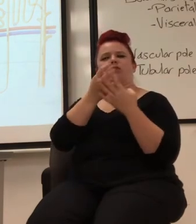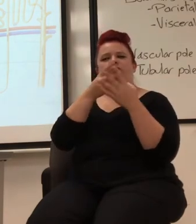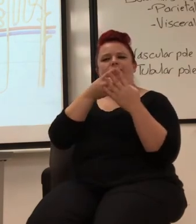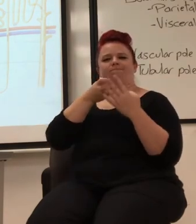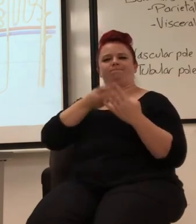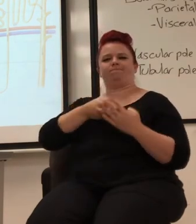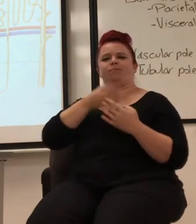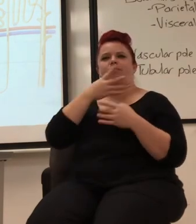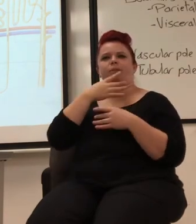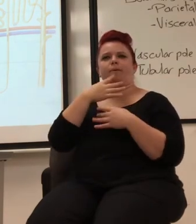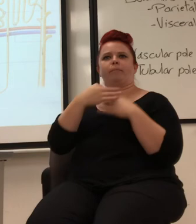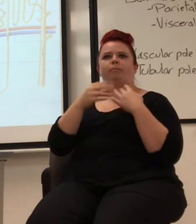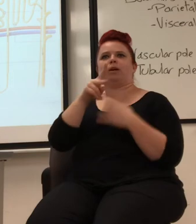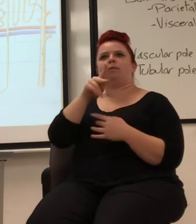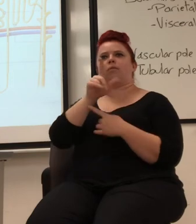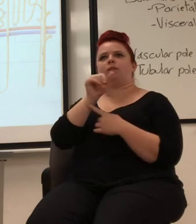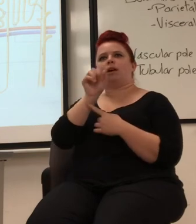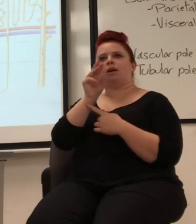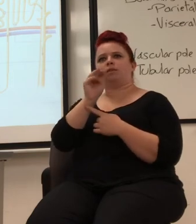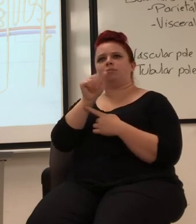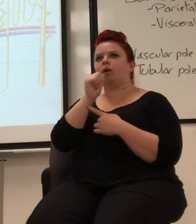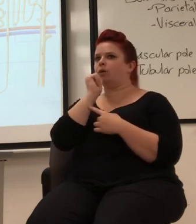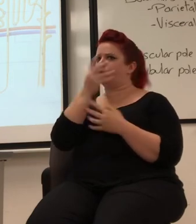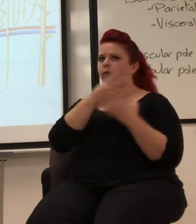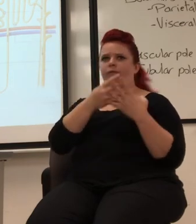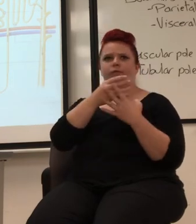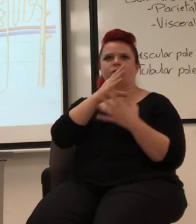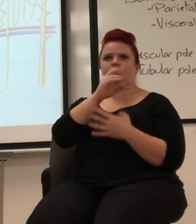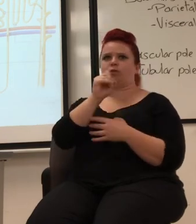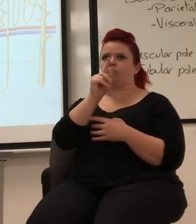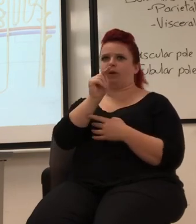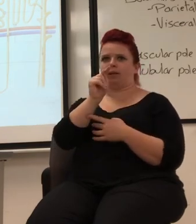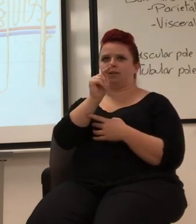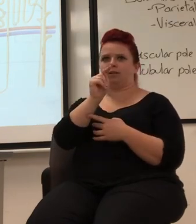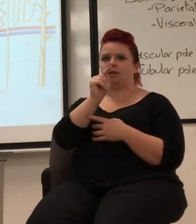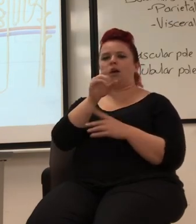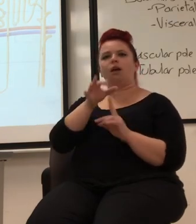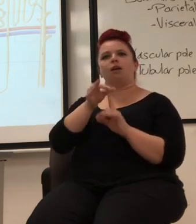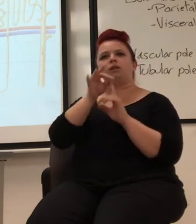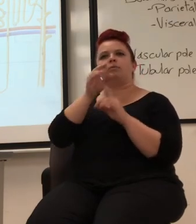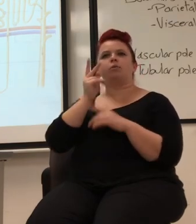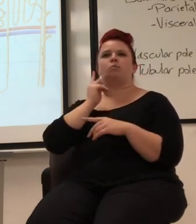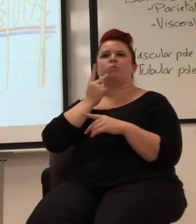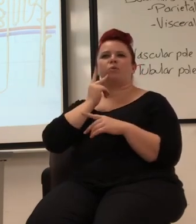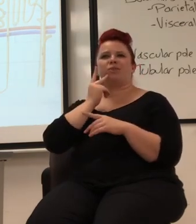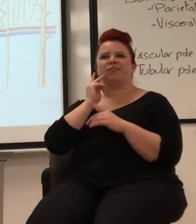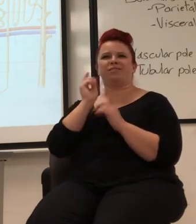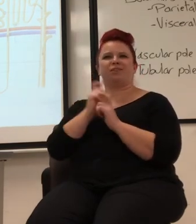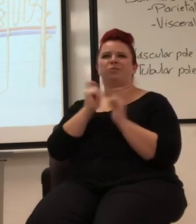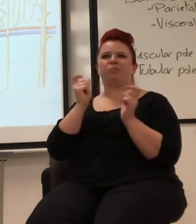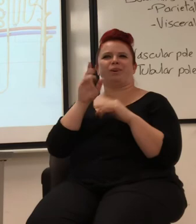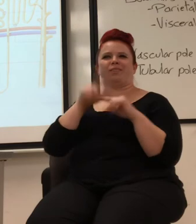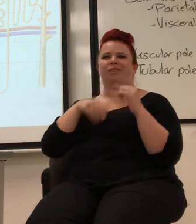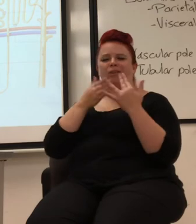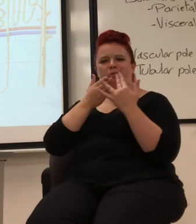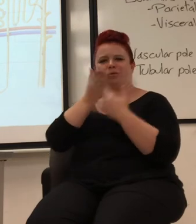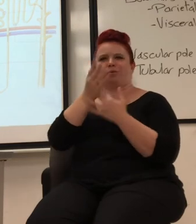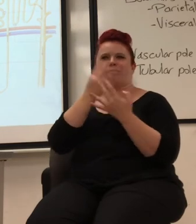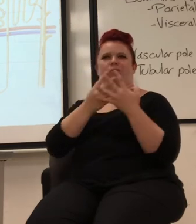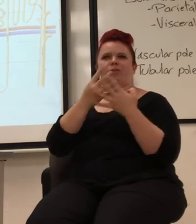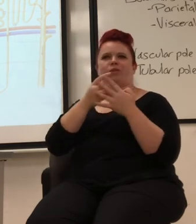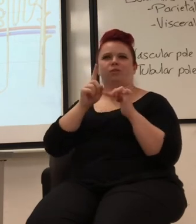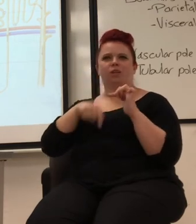Okay. Contains all the plasma components except proteins. Proteins are too big to make it through the filter. Things